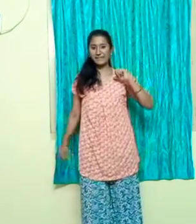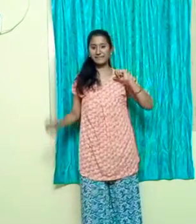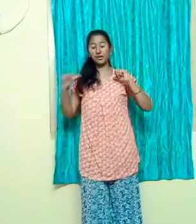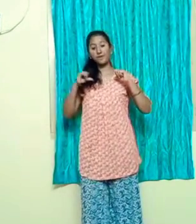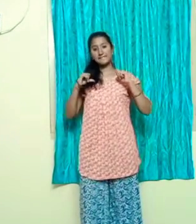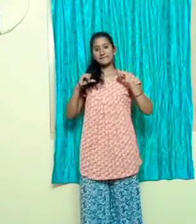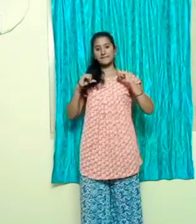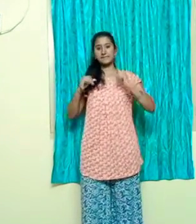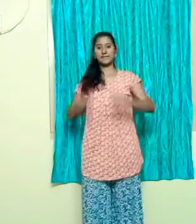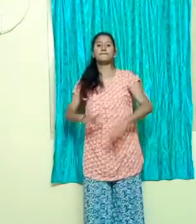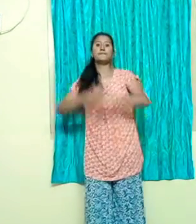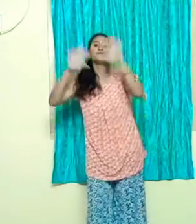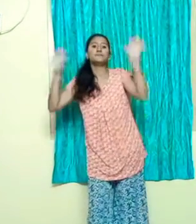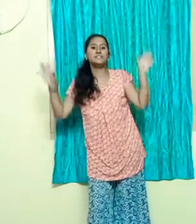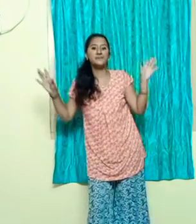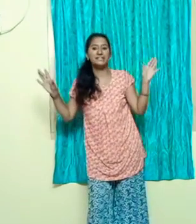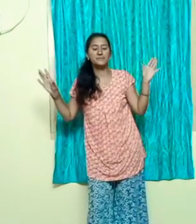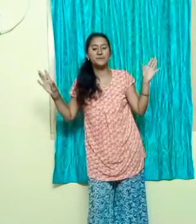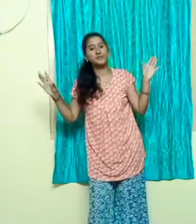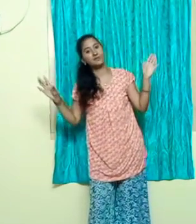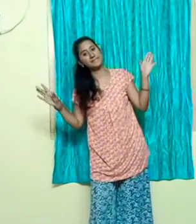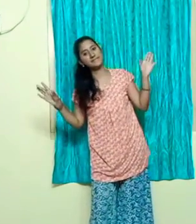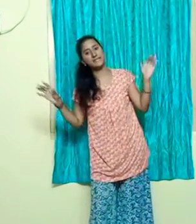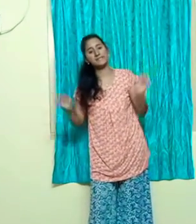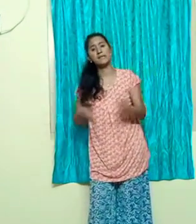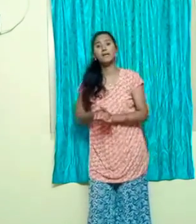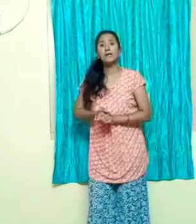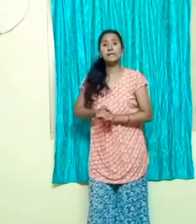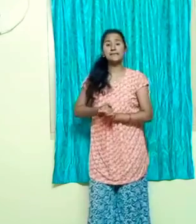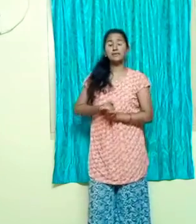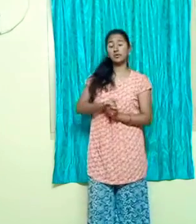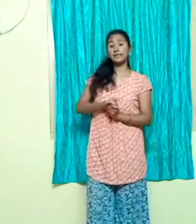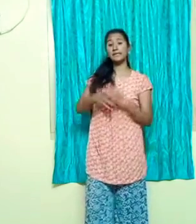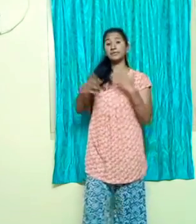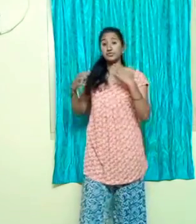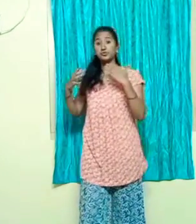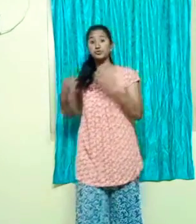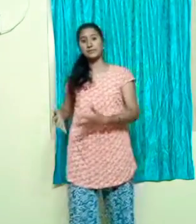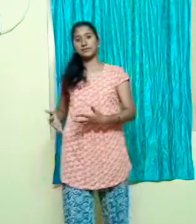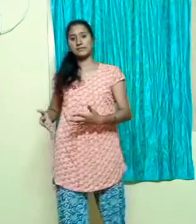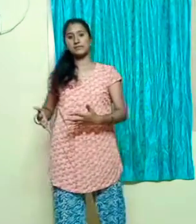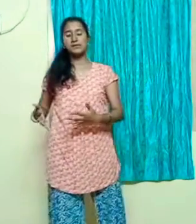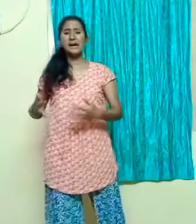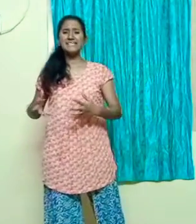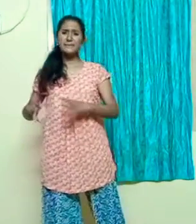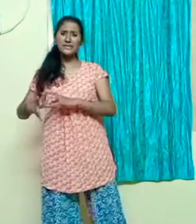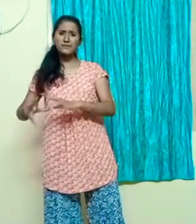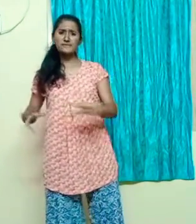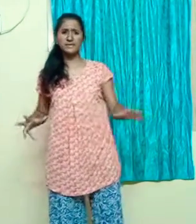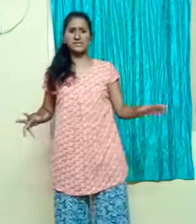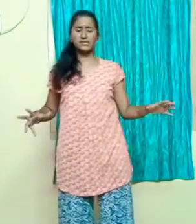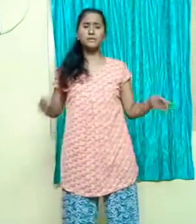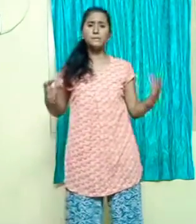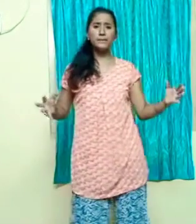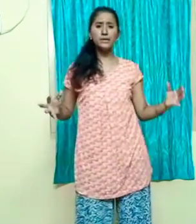Mrs. Gargate of CS first year from Subbulakshmi Lakshmipati College of Science. Let's have a look at Introduction to Computer Science. At the beginning of civilization, people